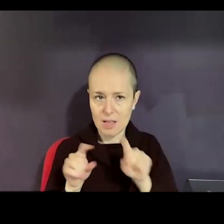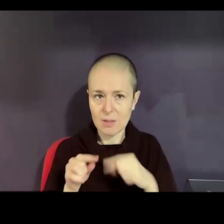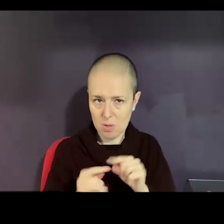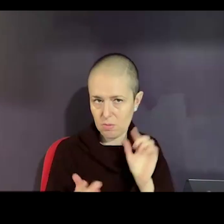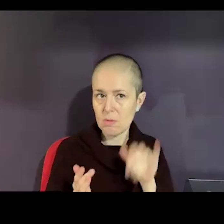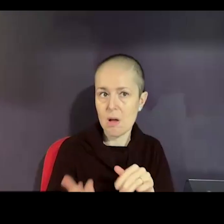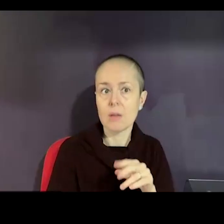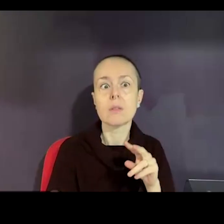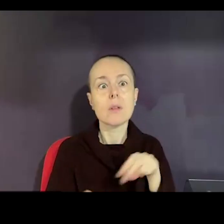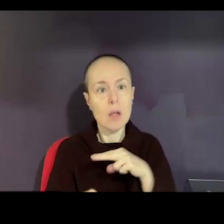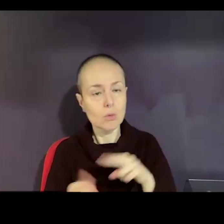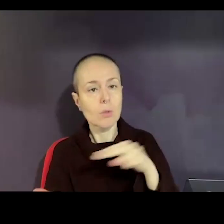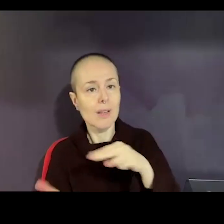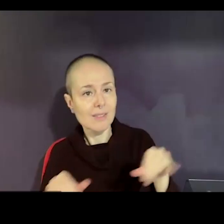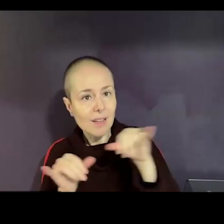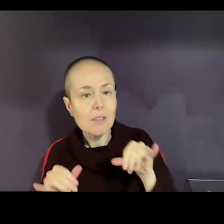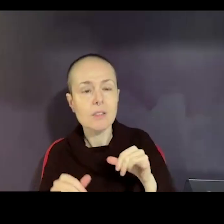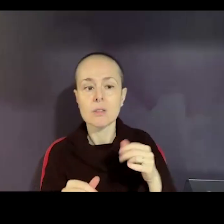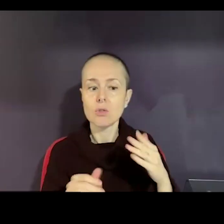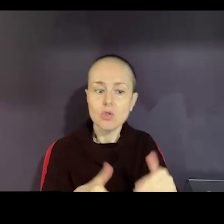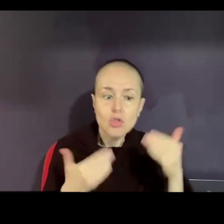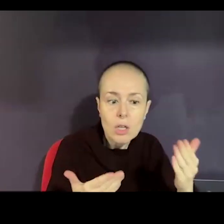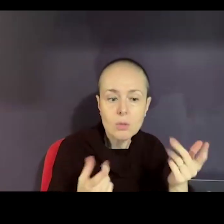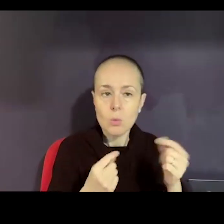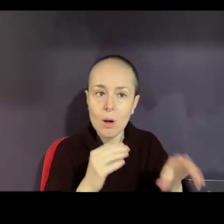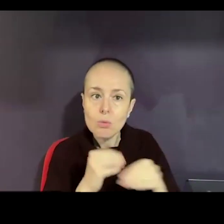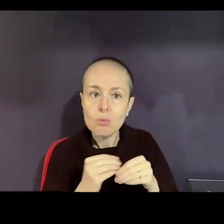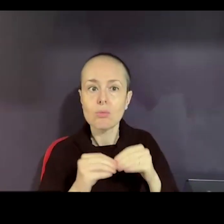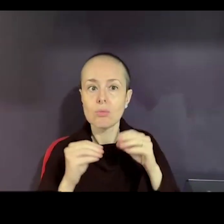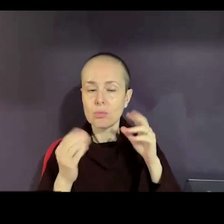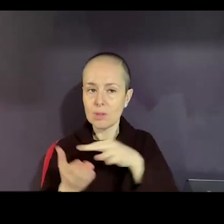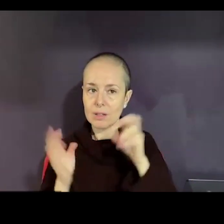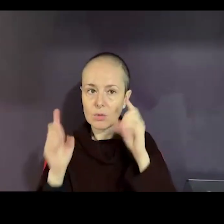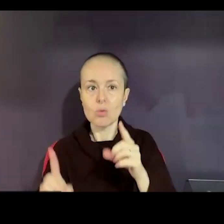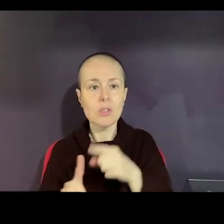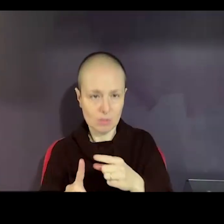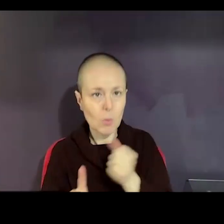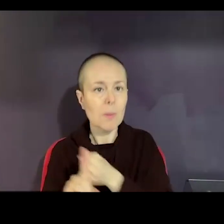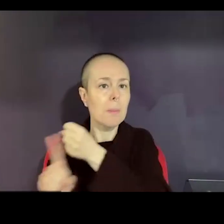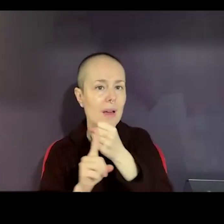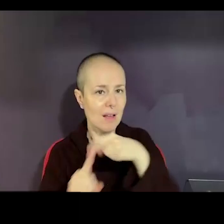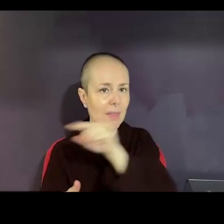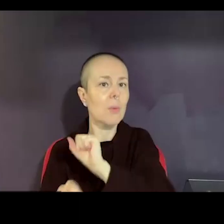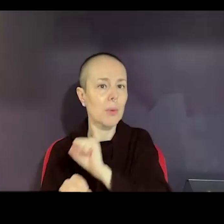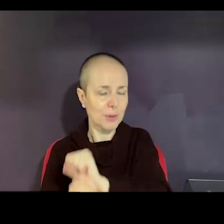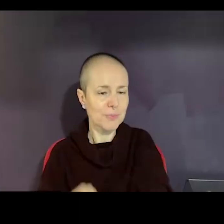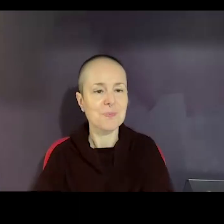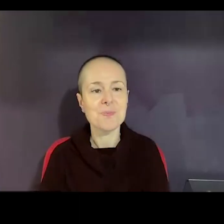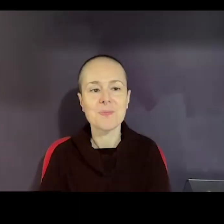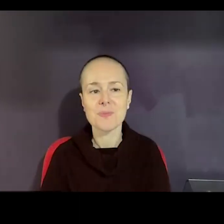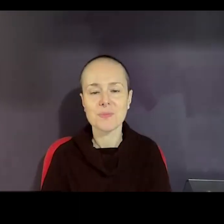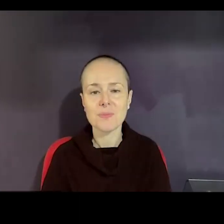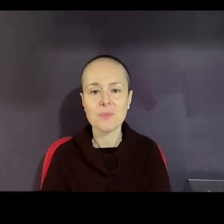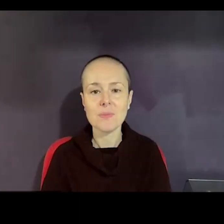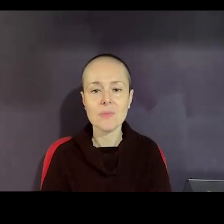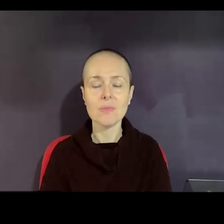standards, talk about what you want to see in dance education, and that'll impact what everyone does. So